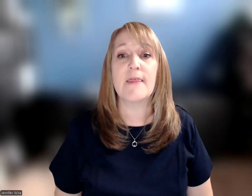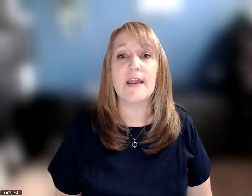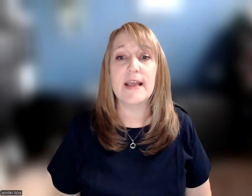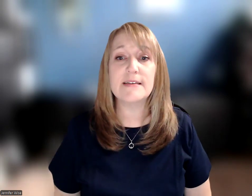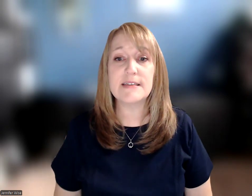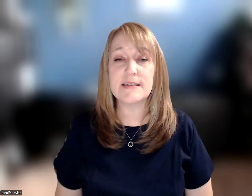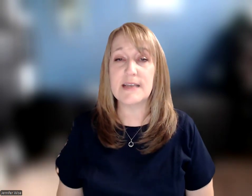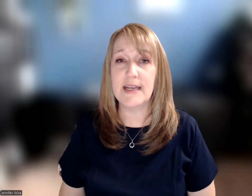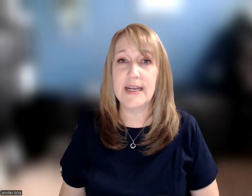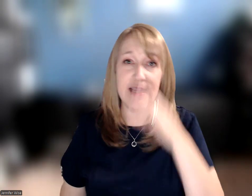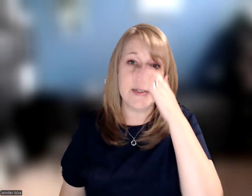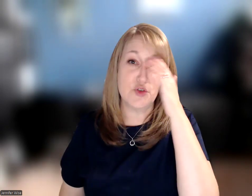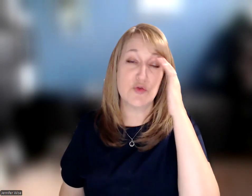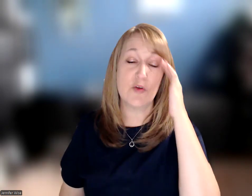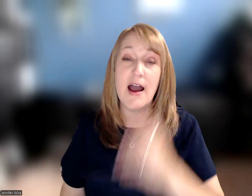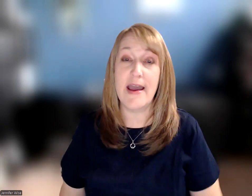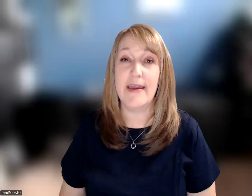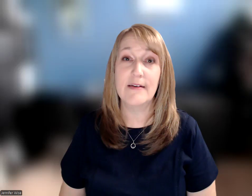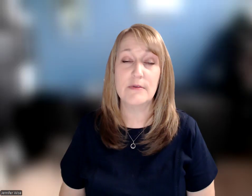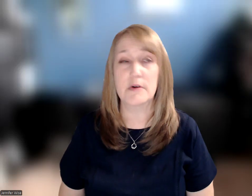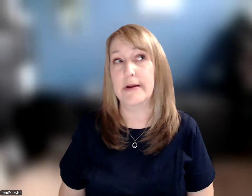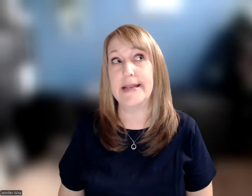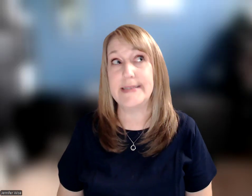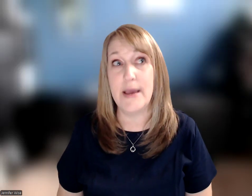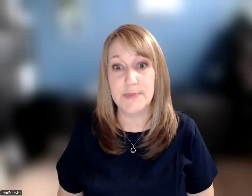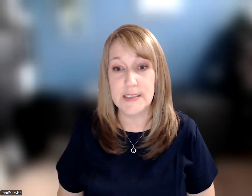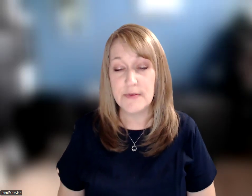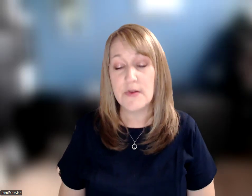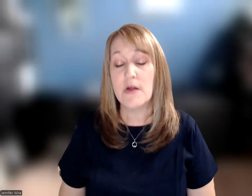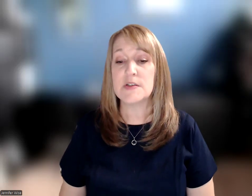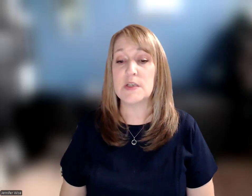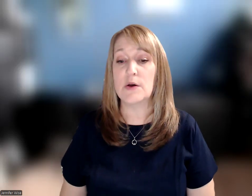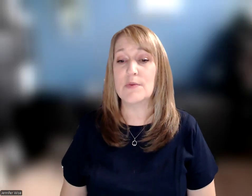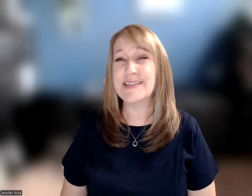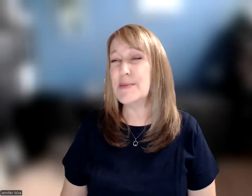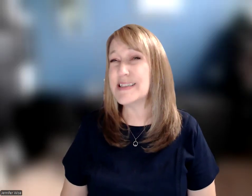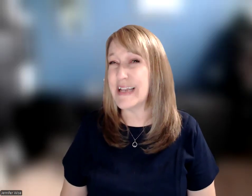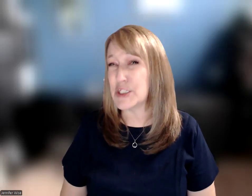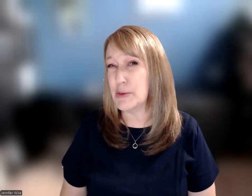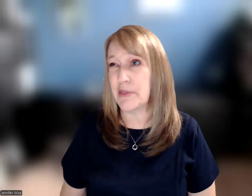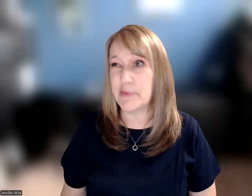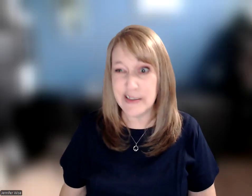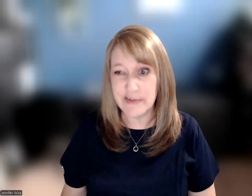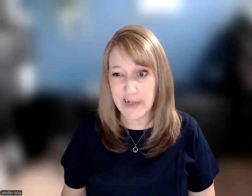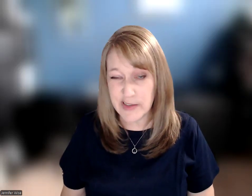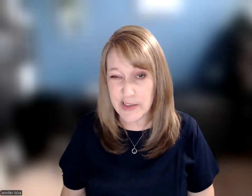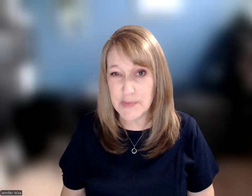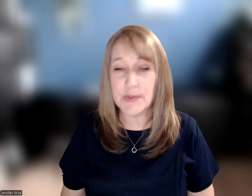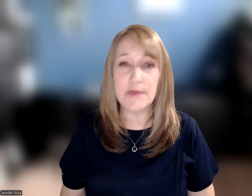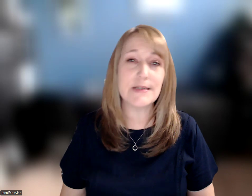The next sign is try, or an attempt. So this could be signed actually with three different hand shapes, but the rest of